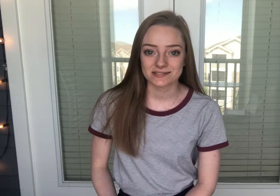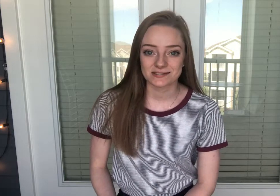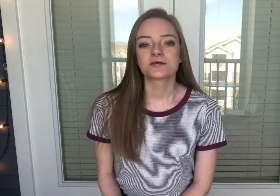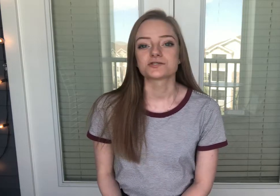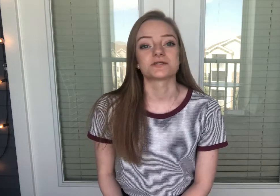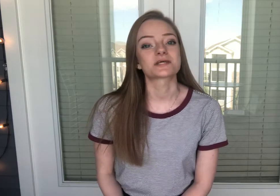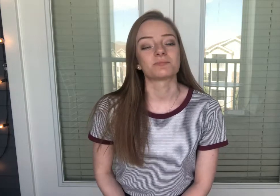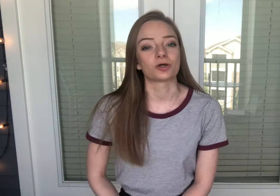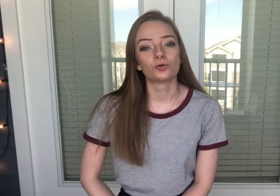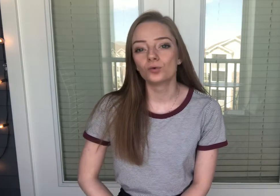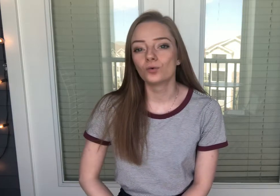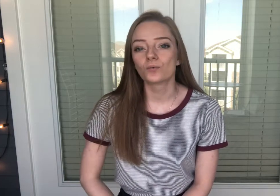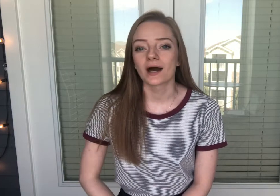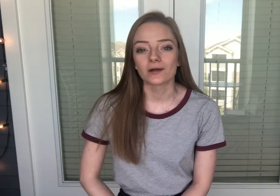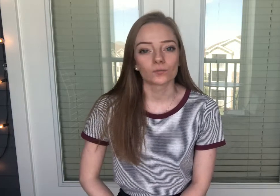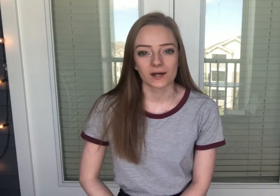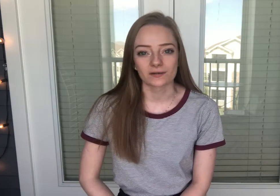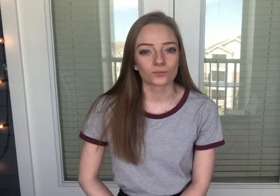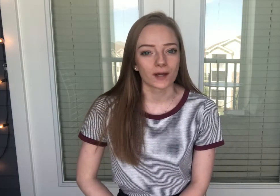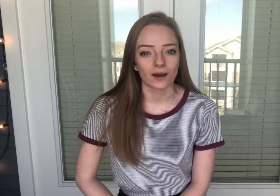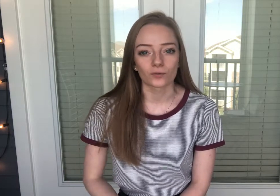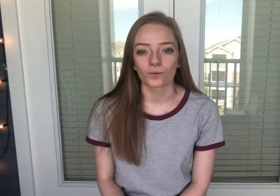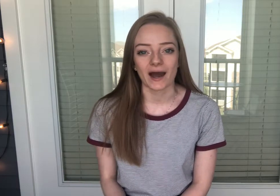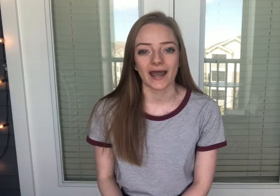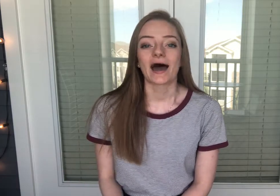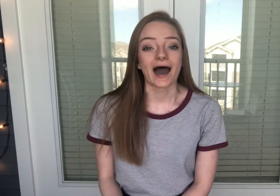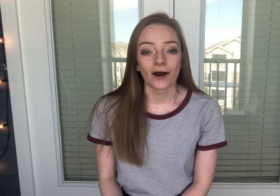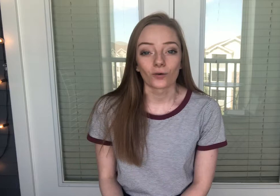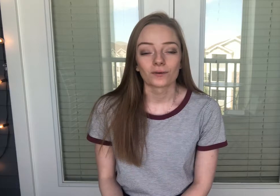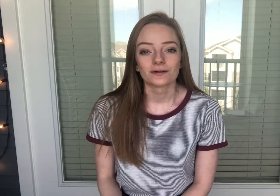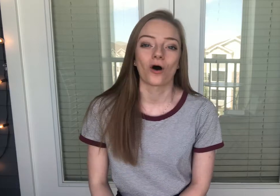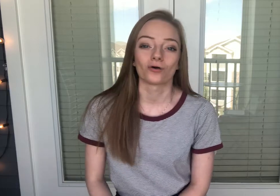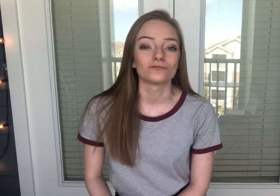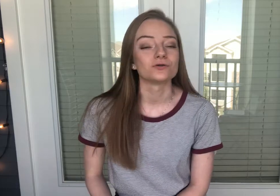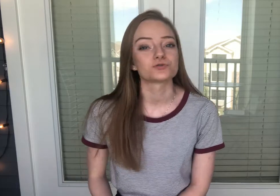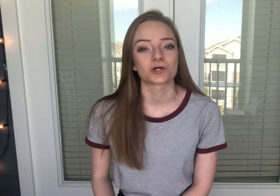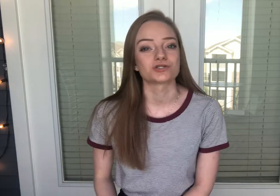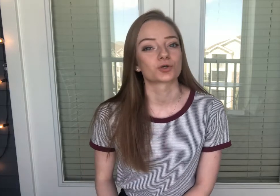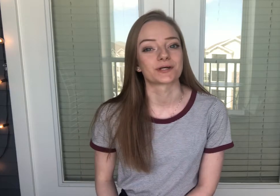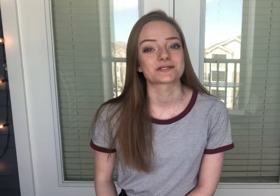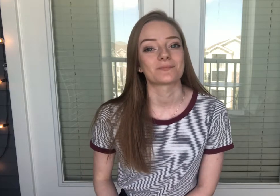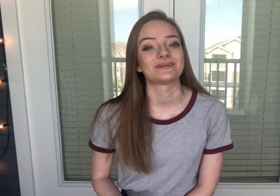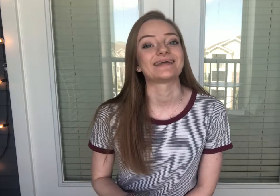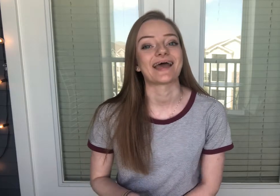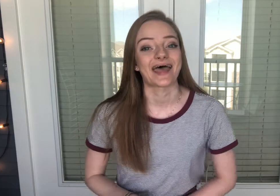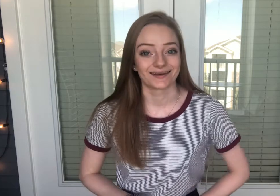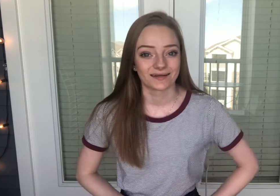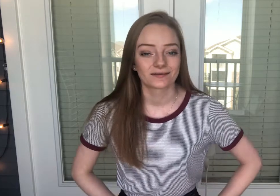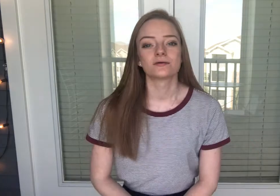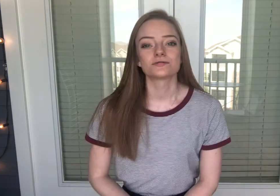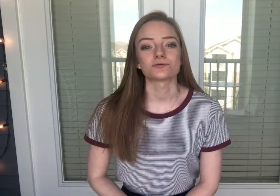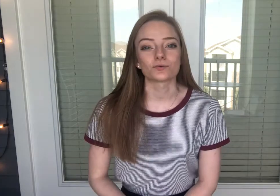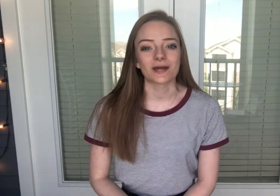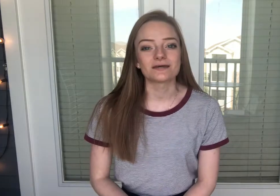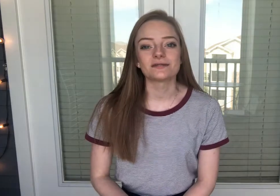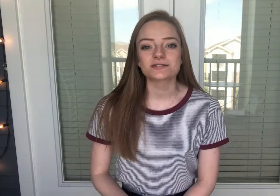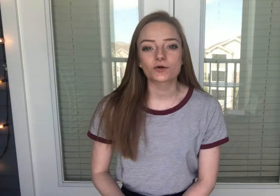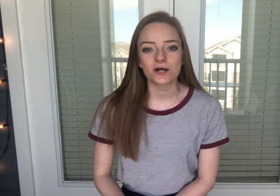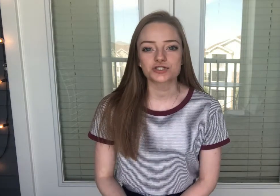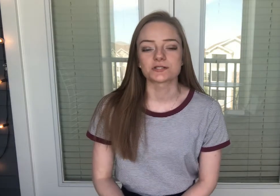So this can be who, what, when, where, why, how. All of those words are going to come at the end. So the way this question is